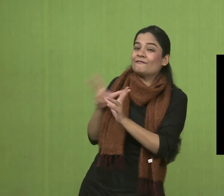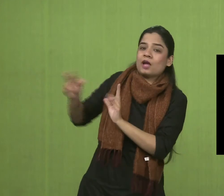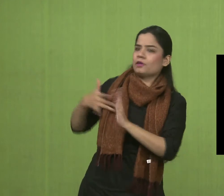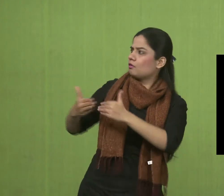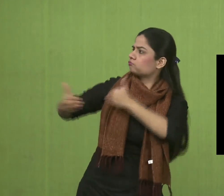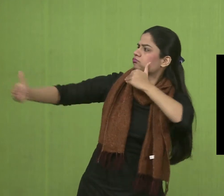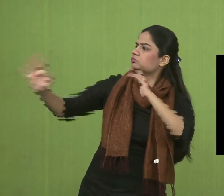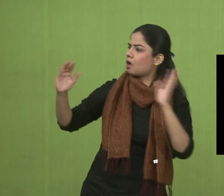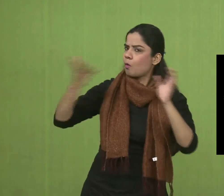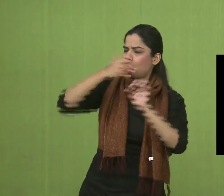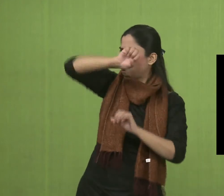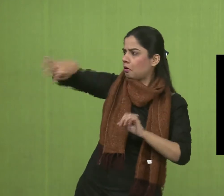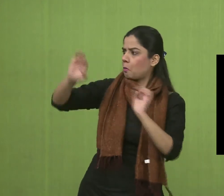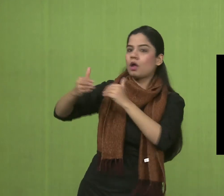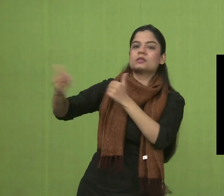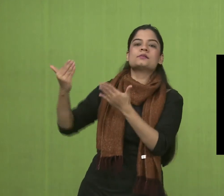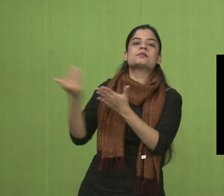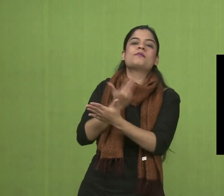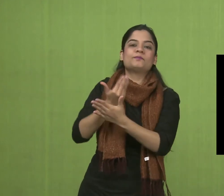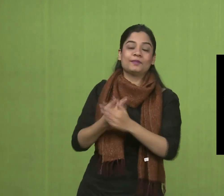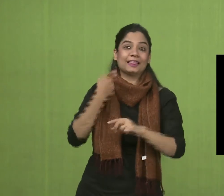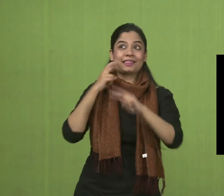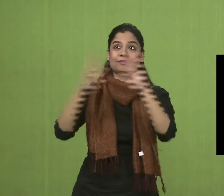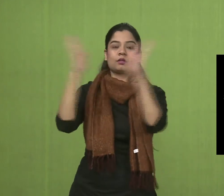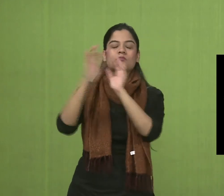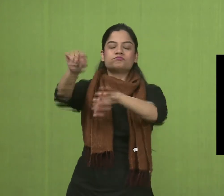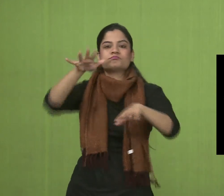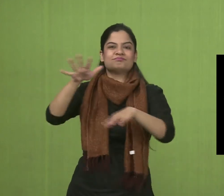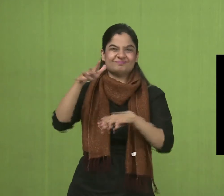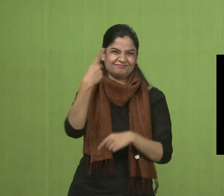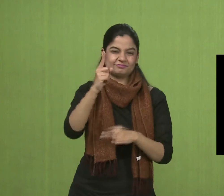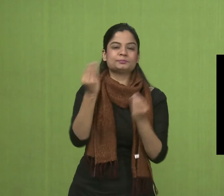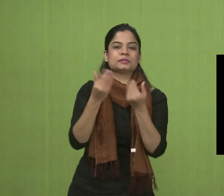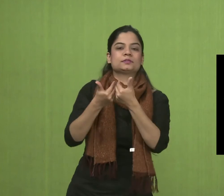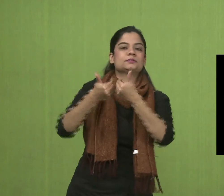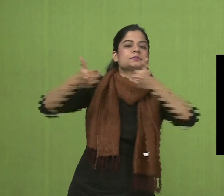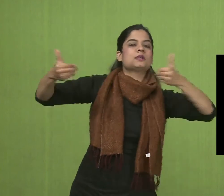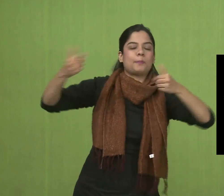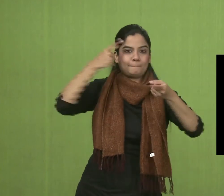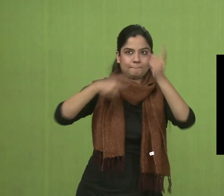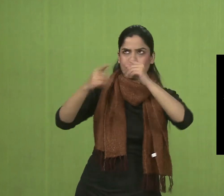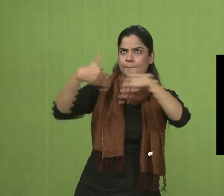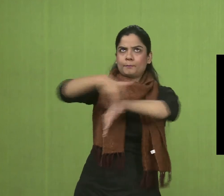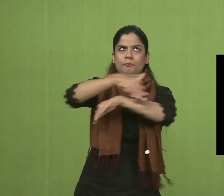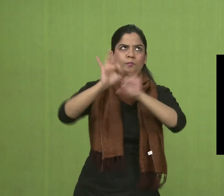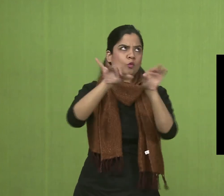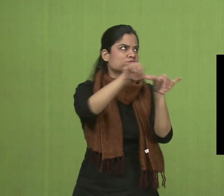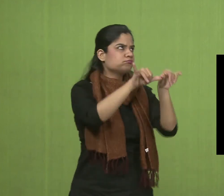don't get any electric shock. So it's very, very important that electric switches are kept